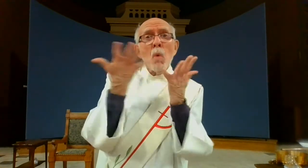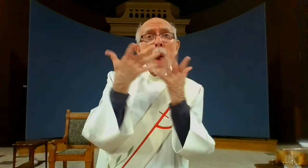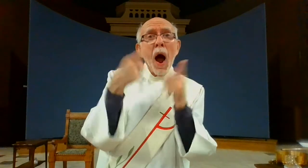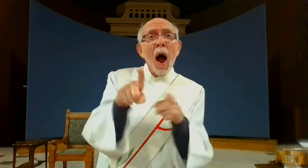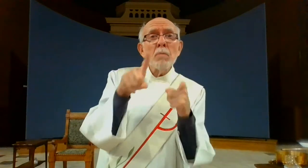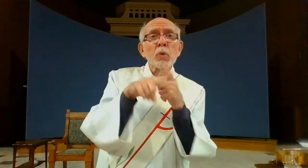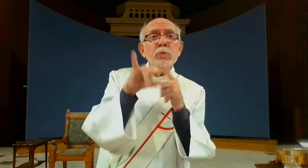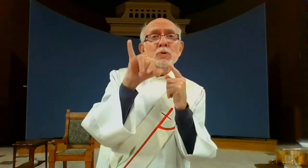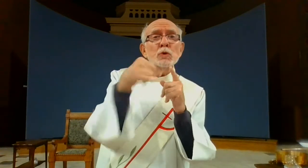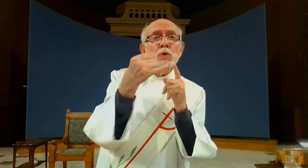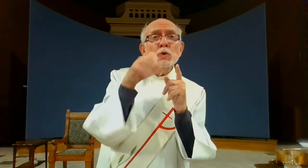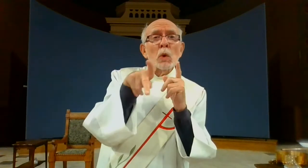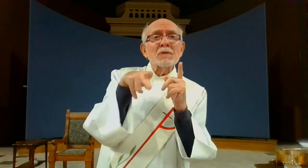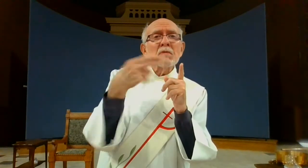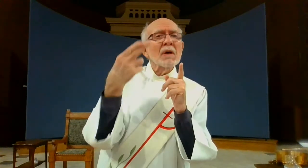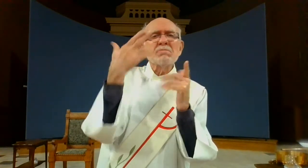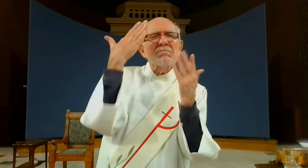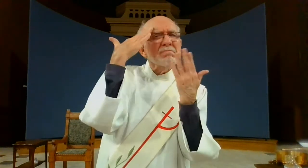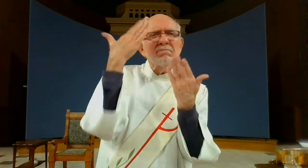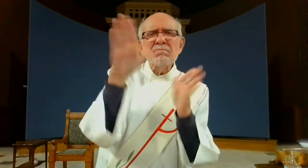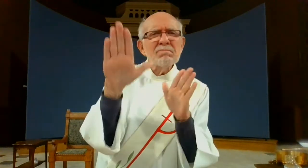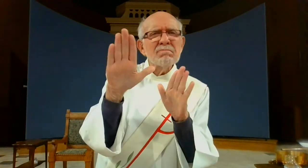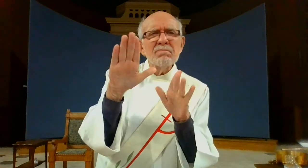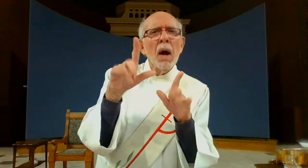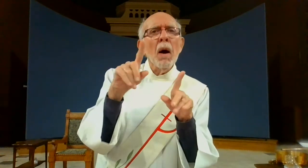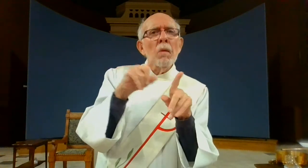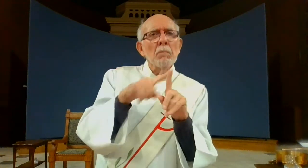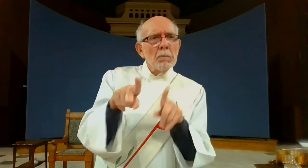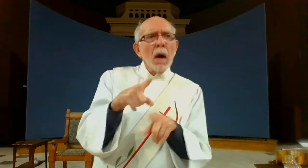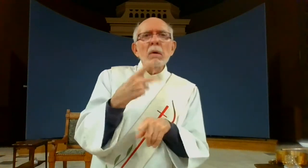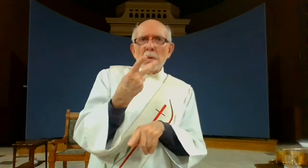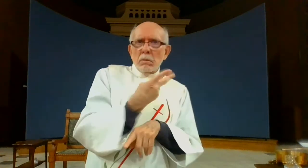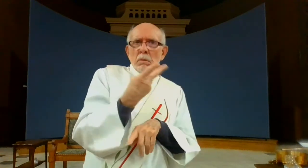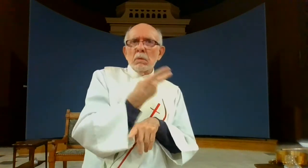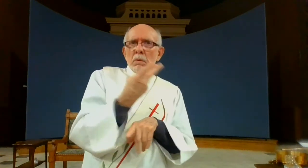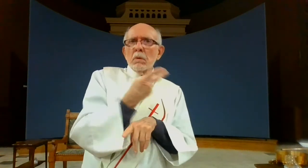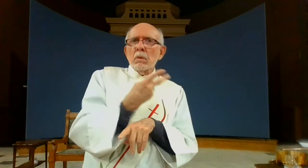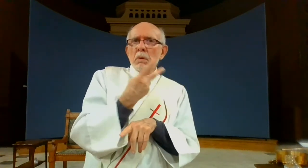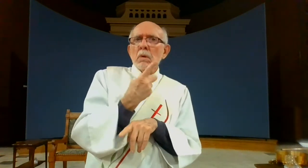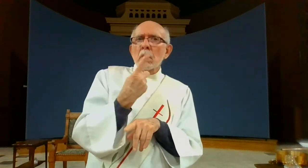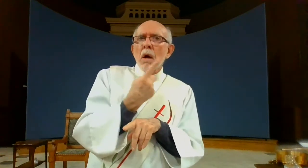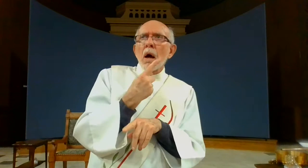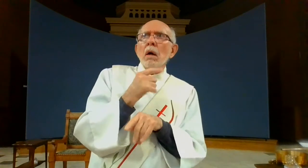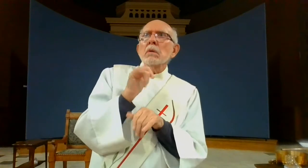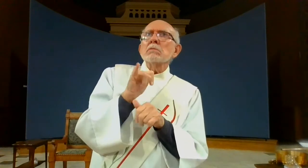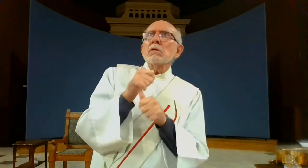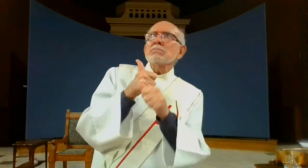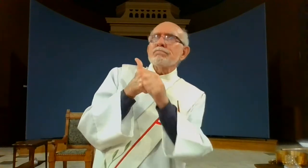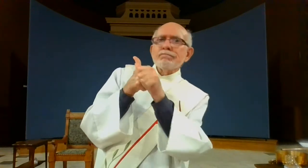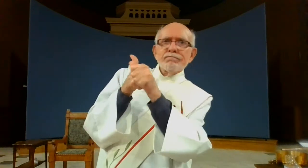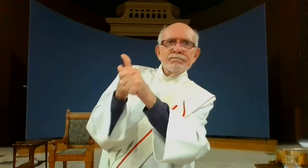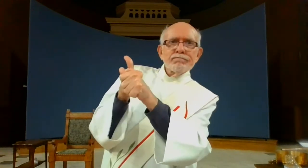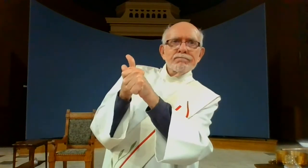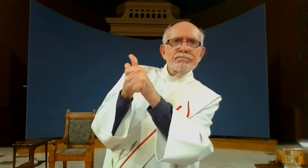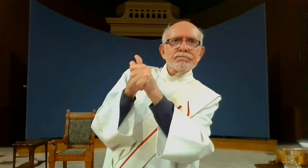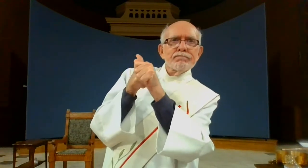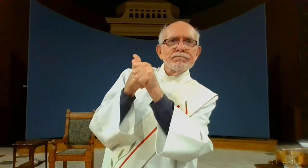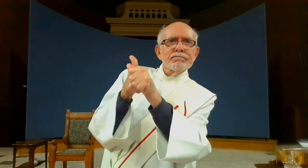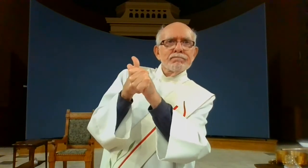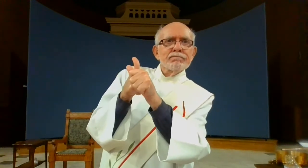Now in the Bible, it doesn't really talk about what happens to Joseph. We don't know. But we know Mary and Jesus, they remained